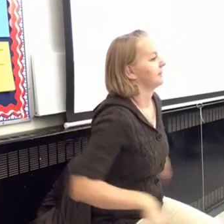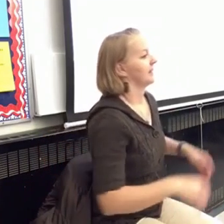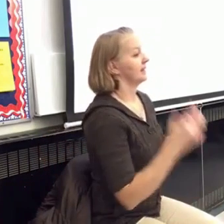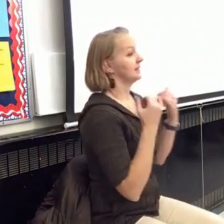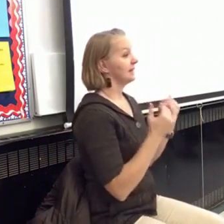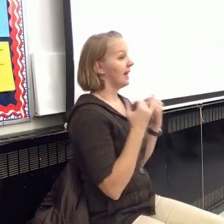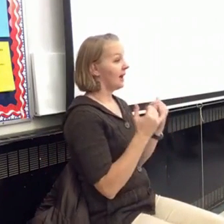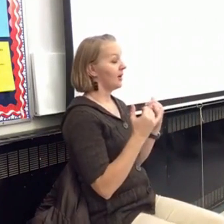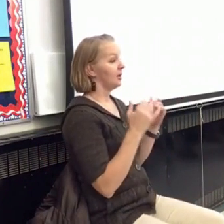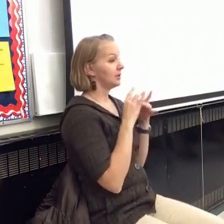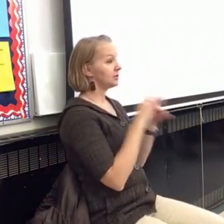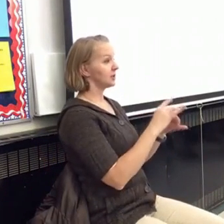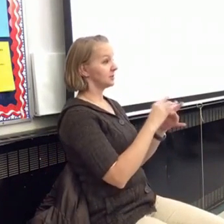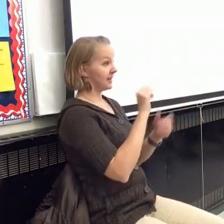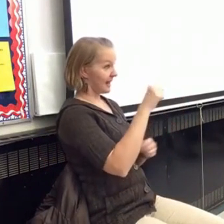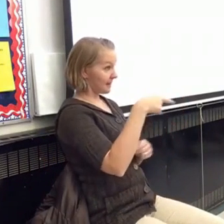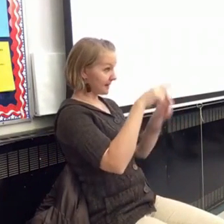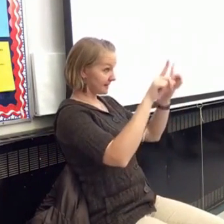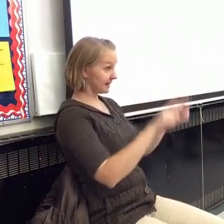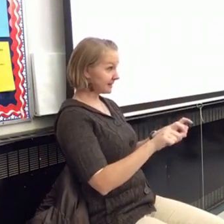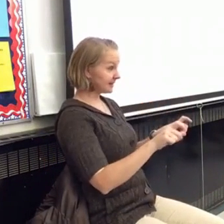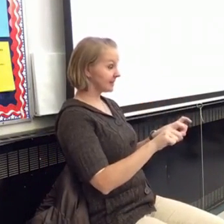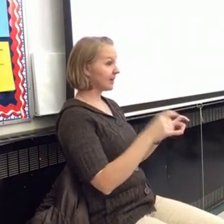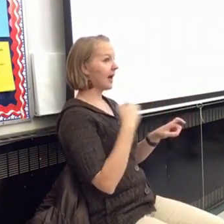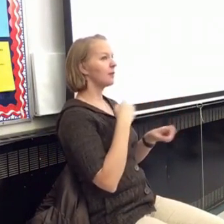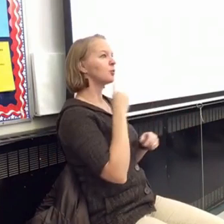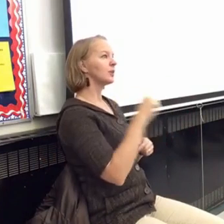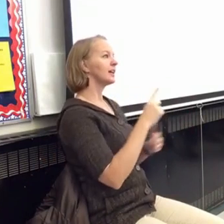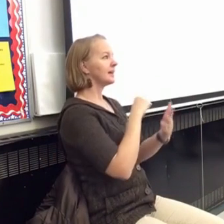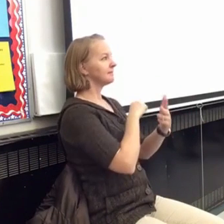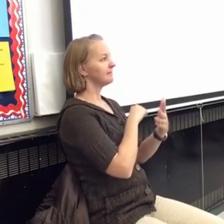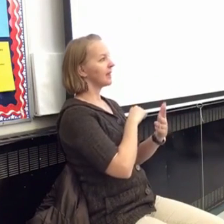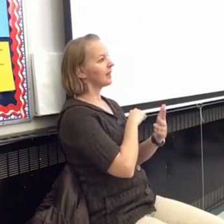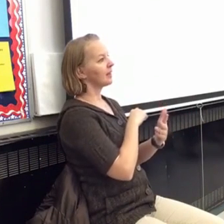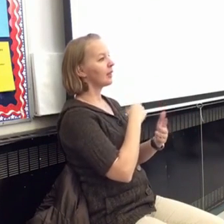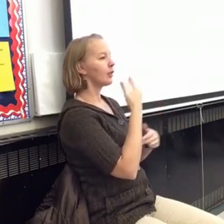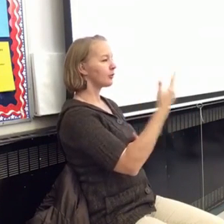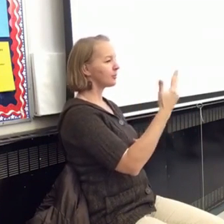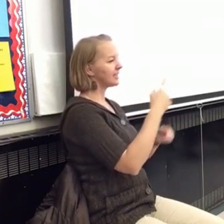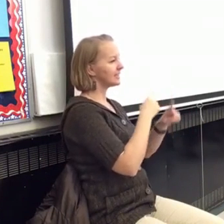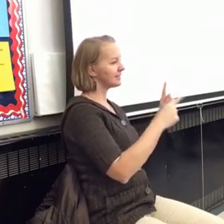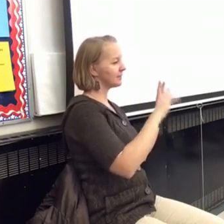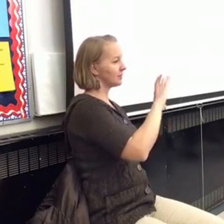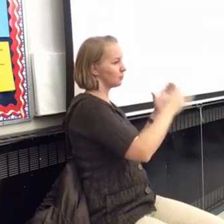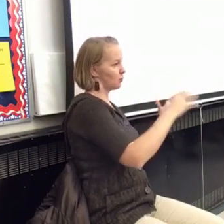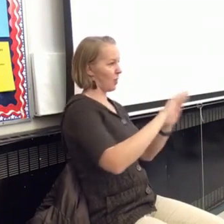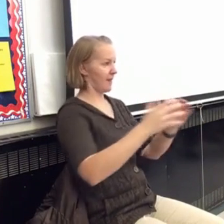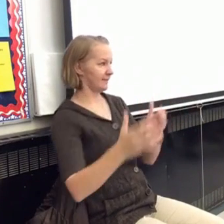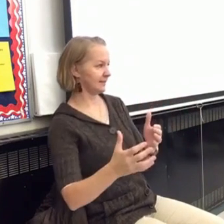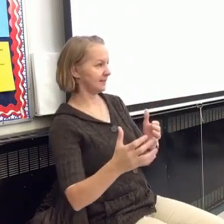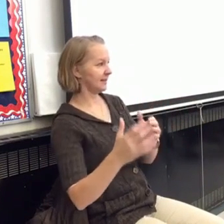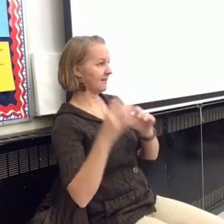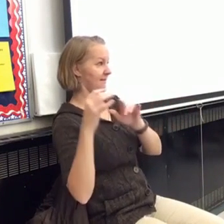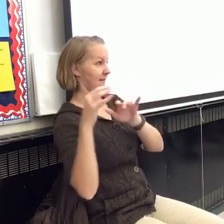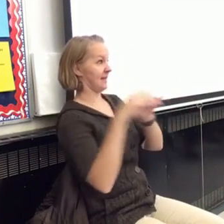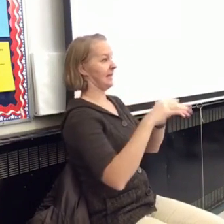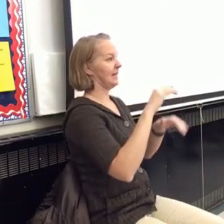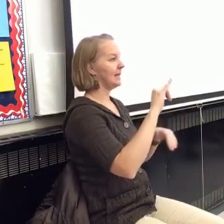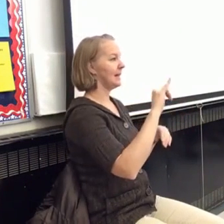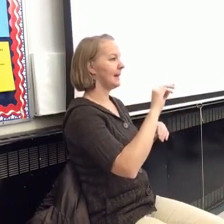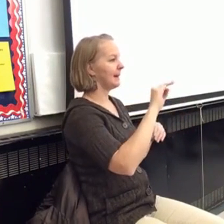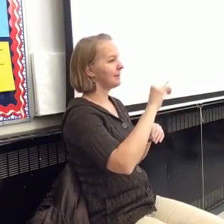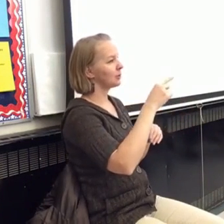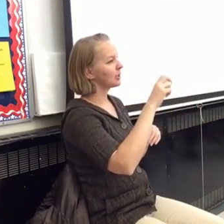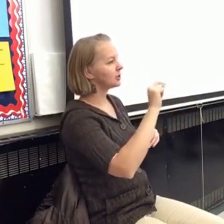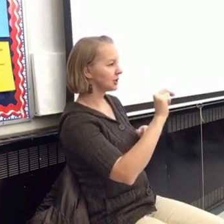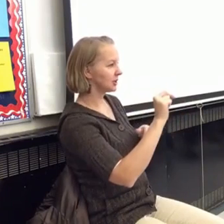Now, in terms of the AP exam, there are really 3 big waves of immigration. They will try to trick you. They will say